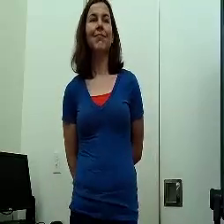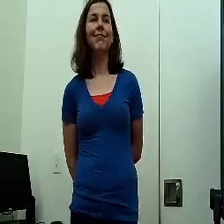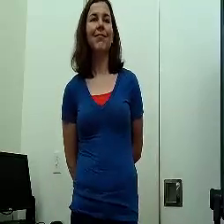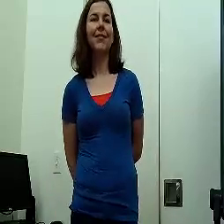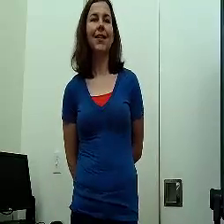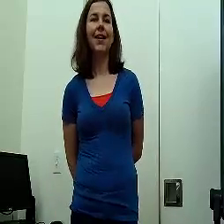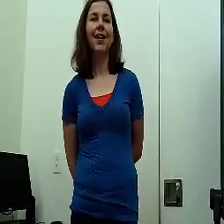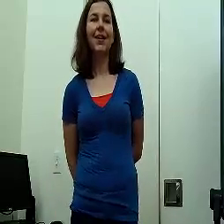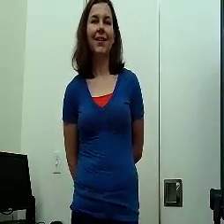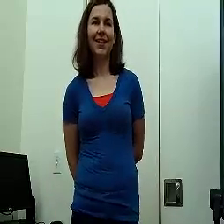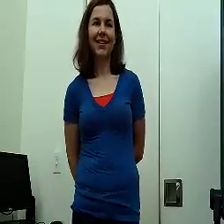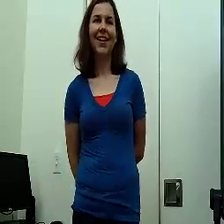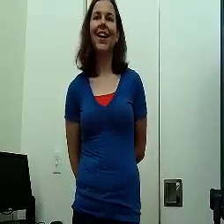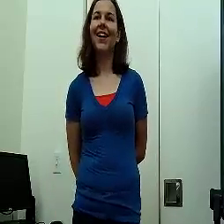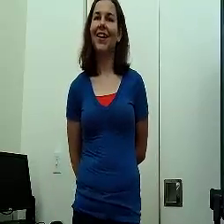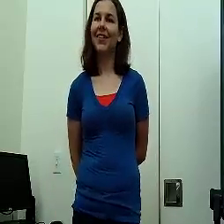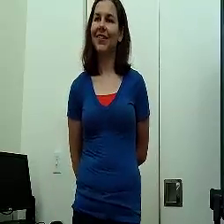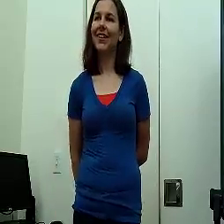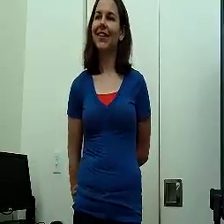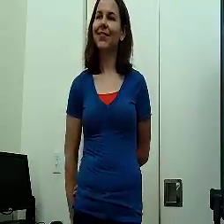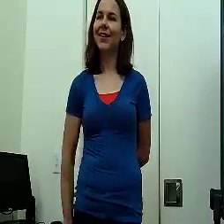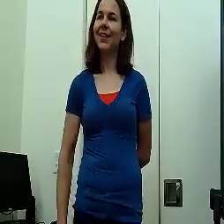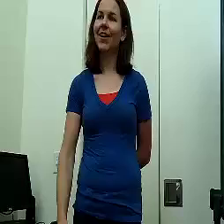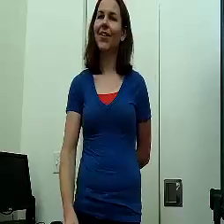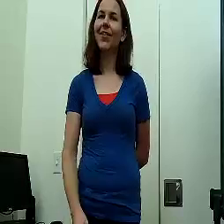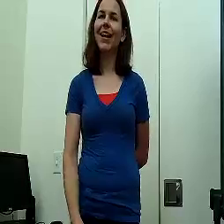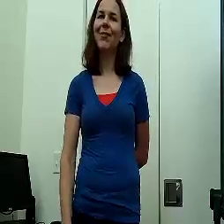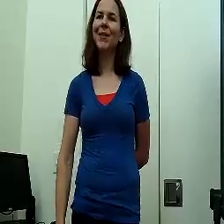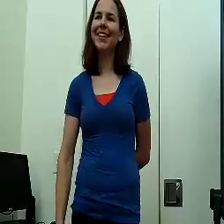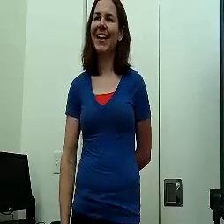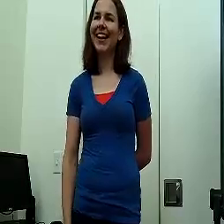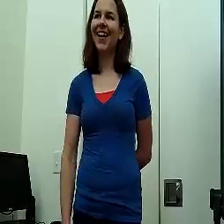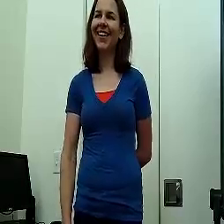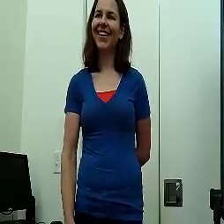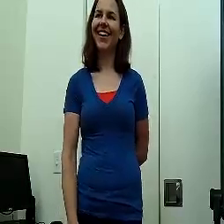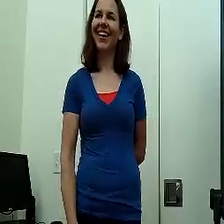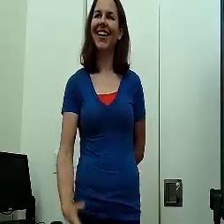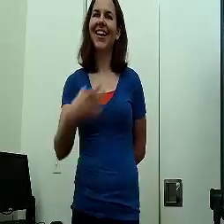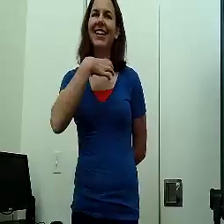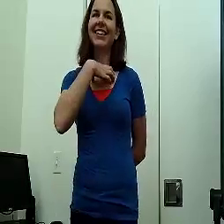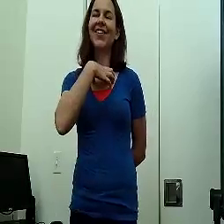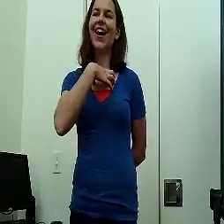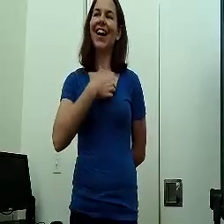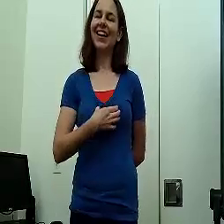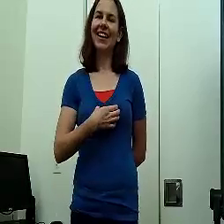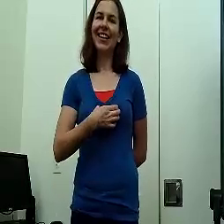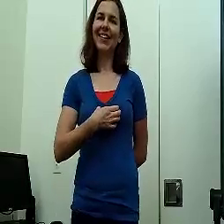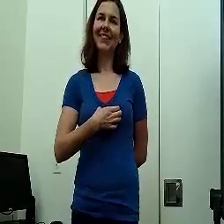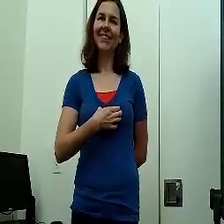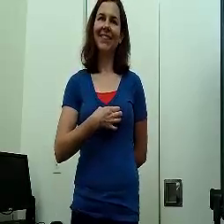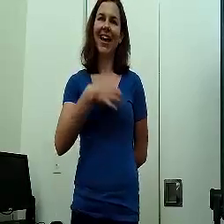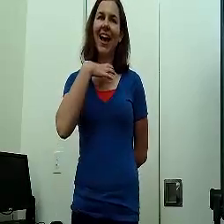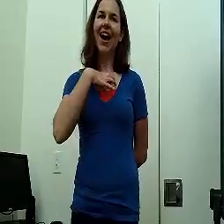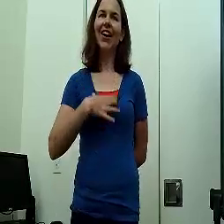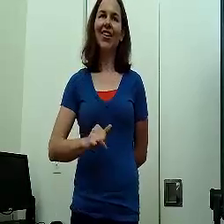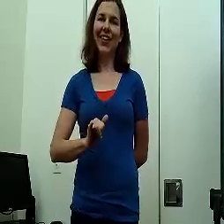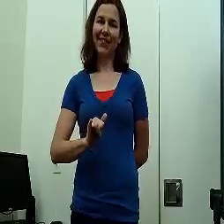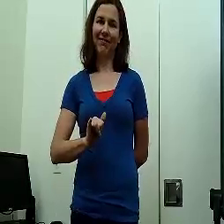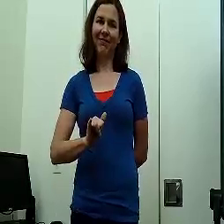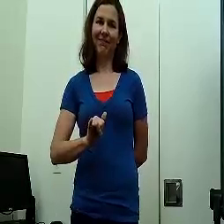Hungry? I'm gonna guess. Hungry is the word. Oh, and everybody's signing hunger. So hunger, hungry.